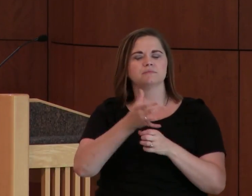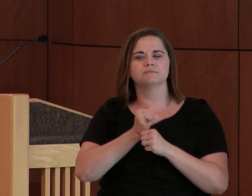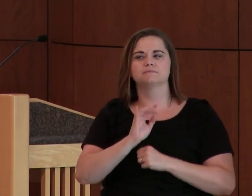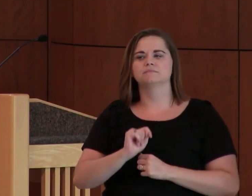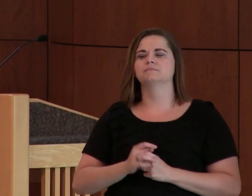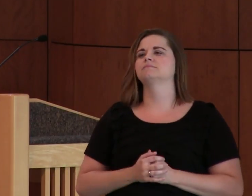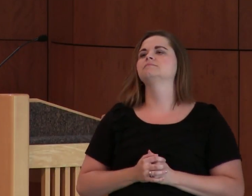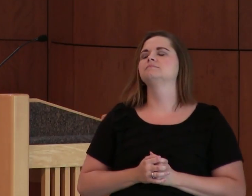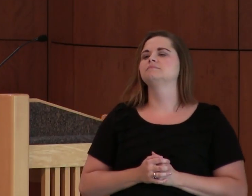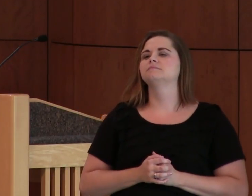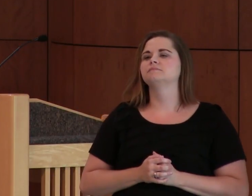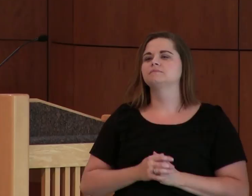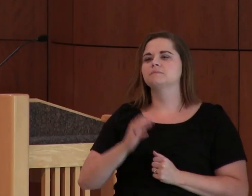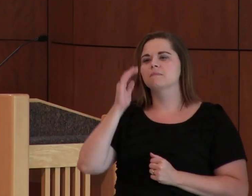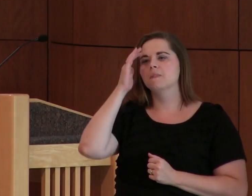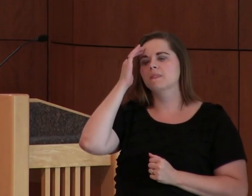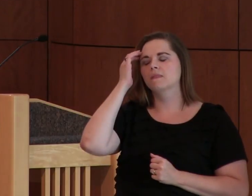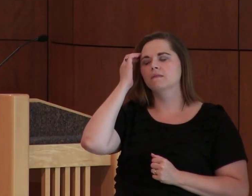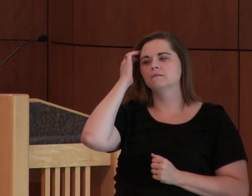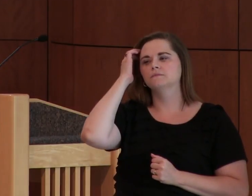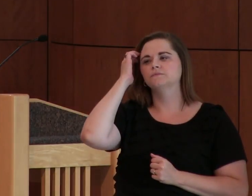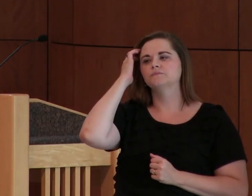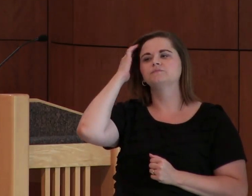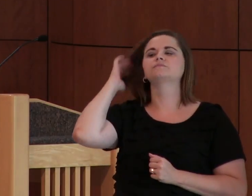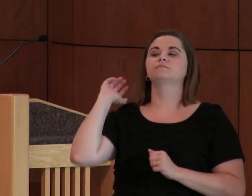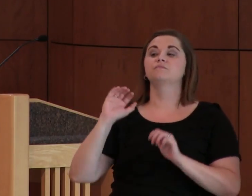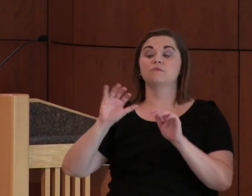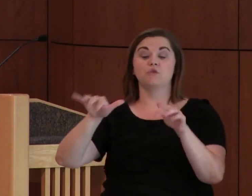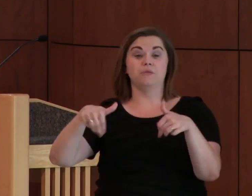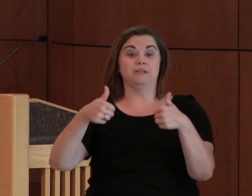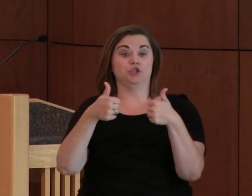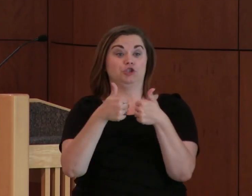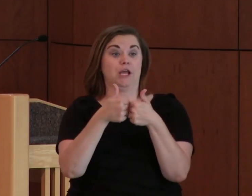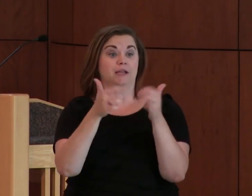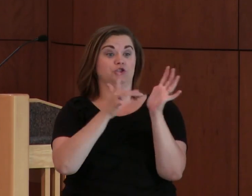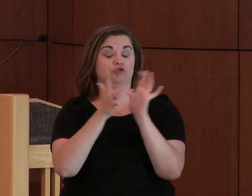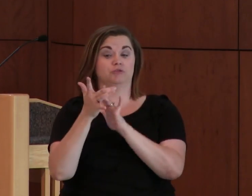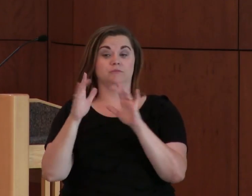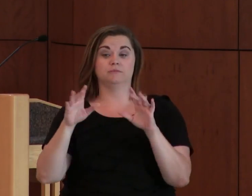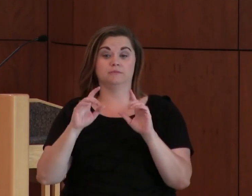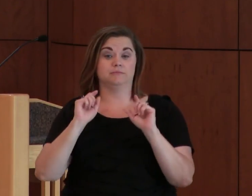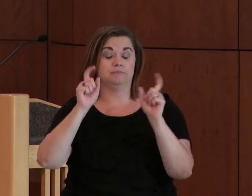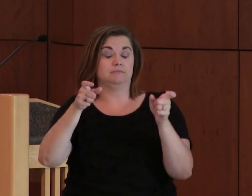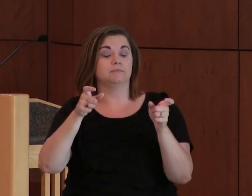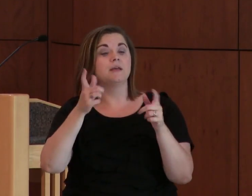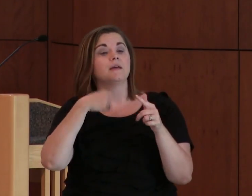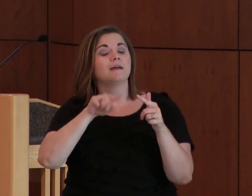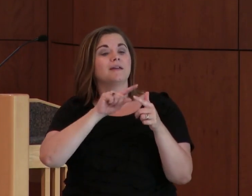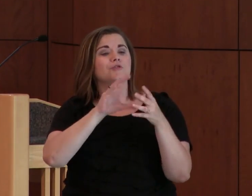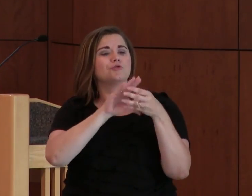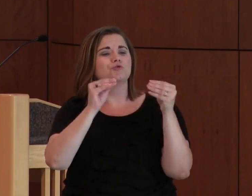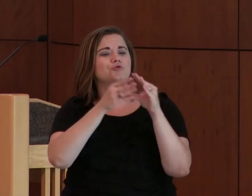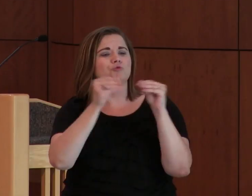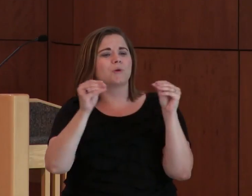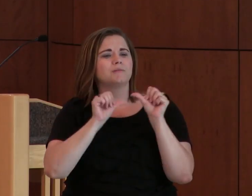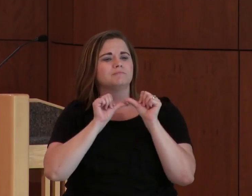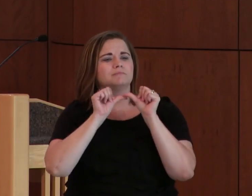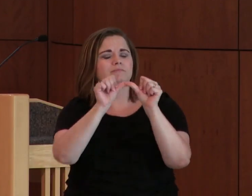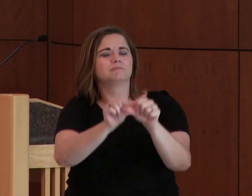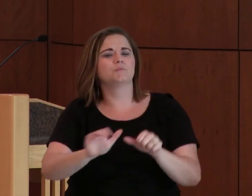So the challenge that Jesus gives, the challenge for us in the story that continues in all of our lives, because